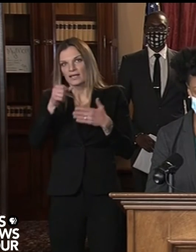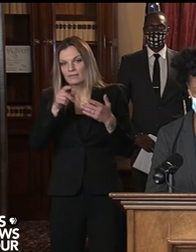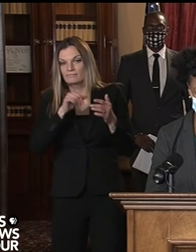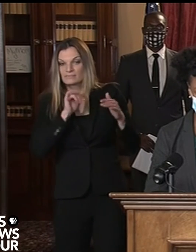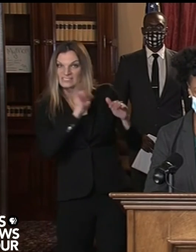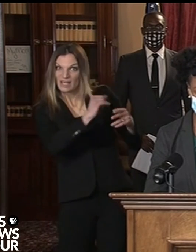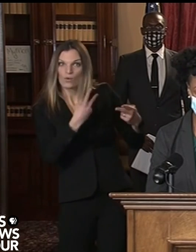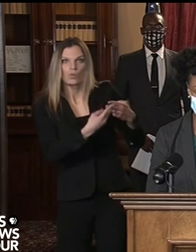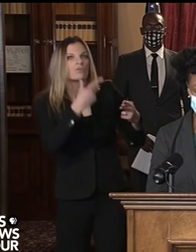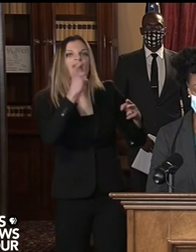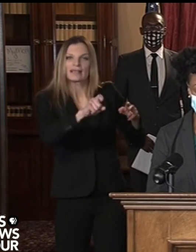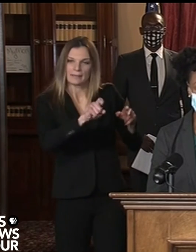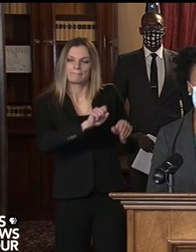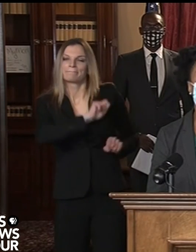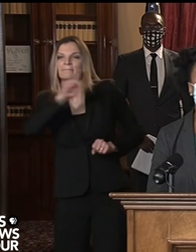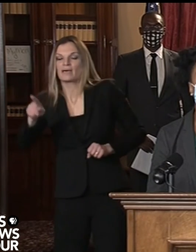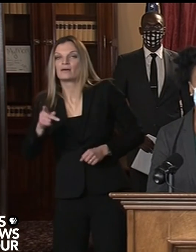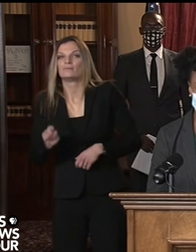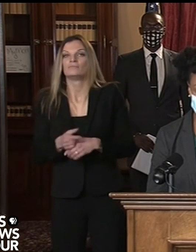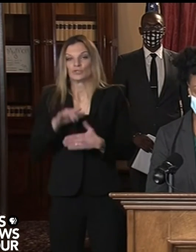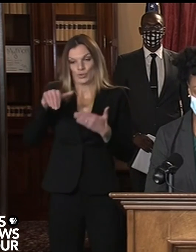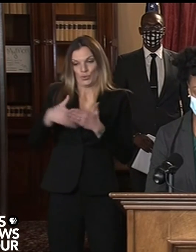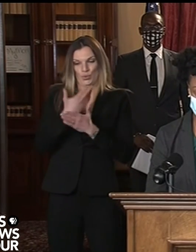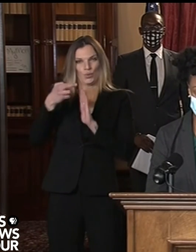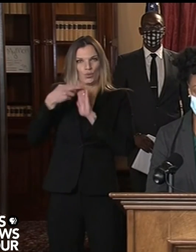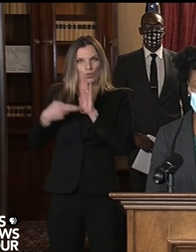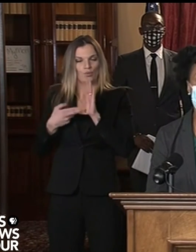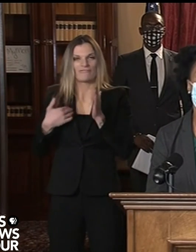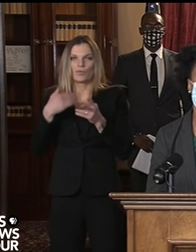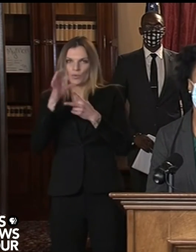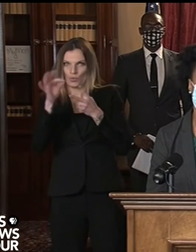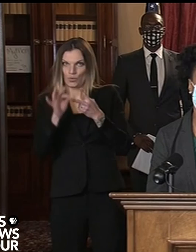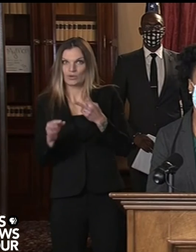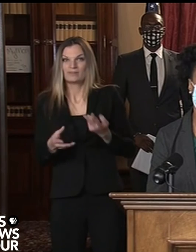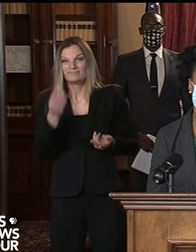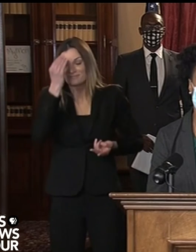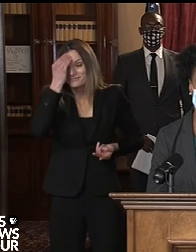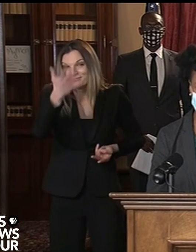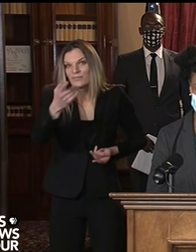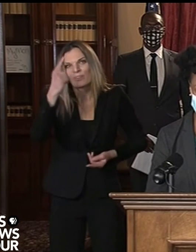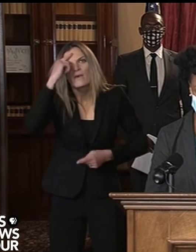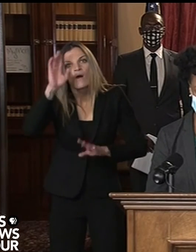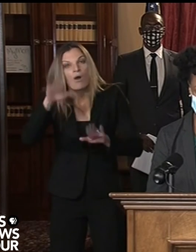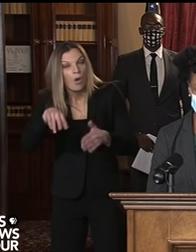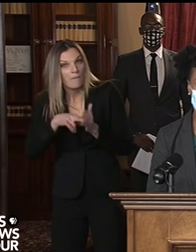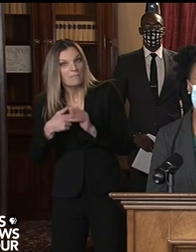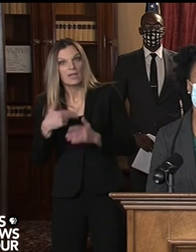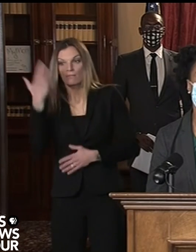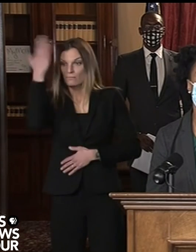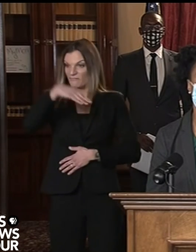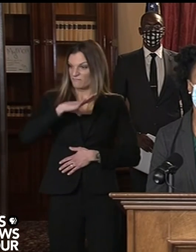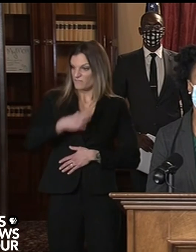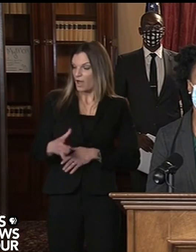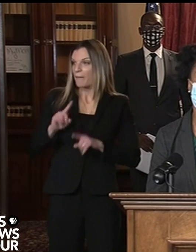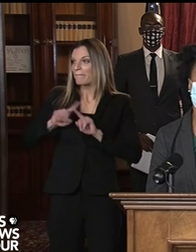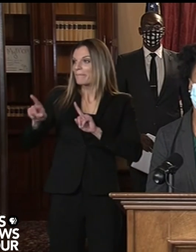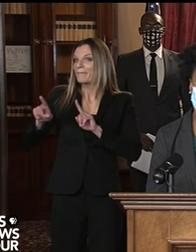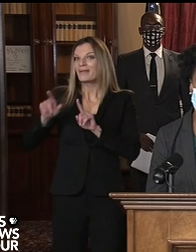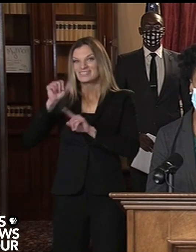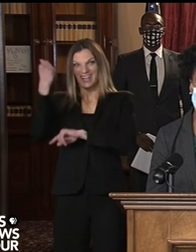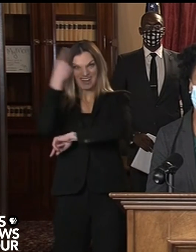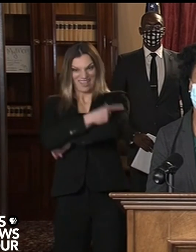from quarantine. With this new quarantine option, people should still remain vigilant by checking for